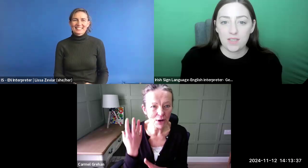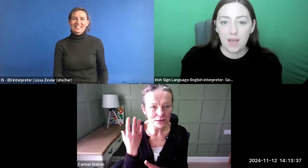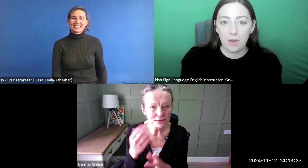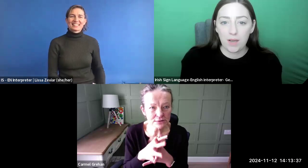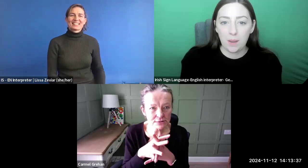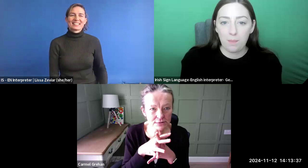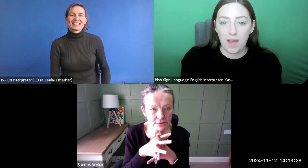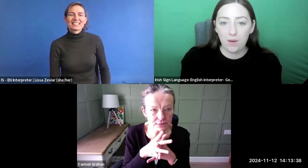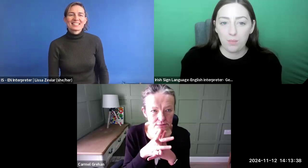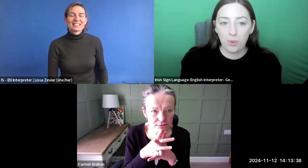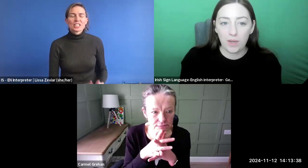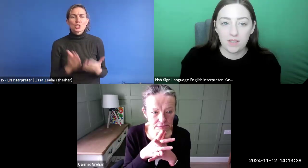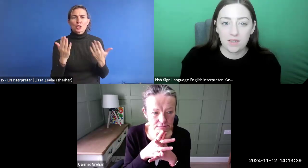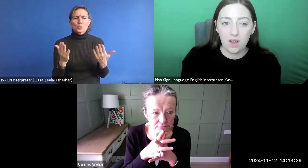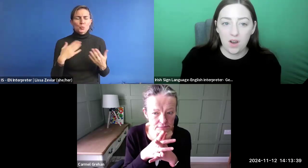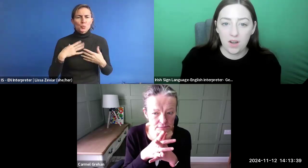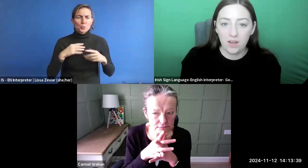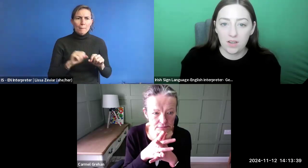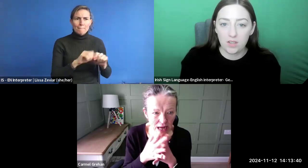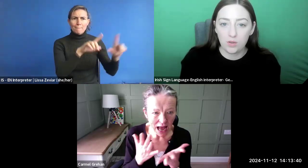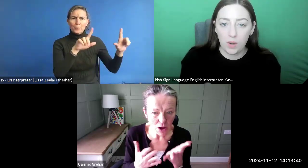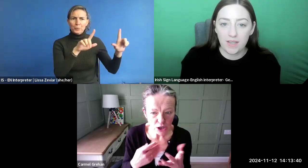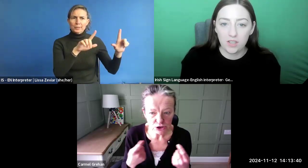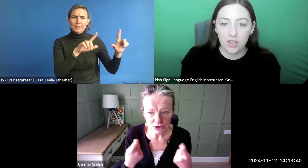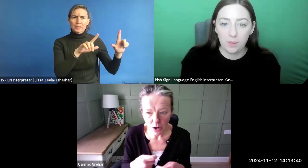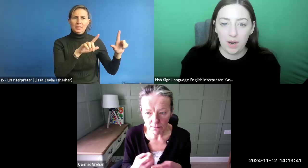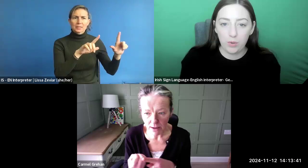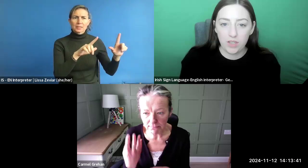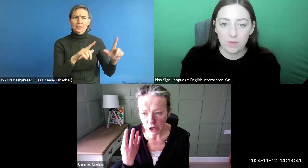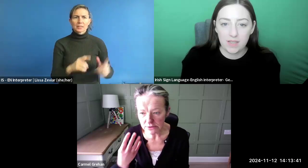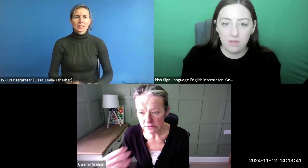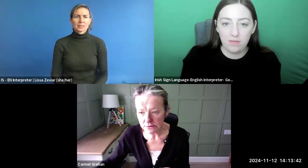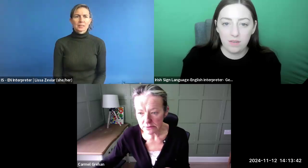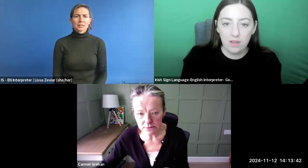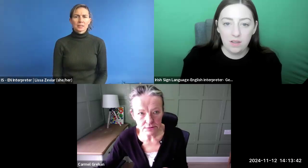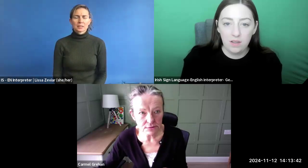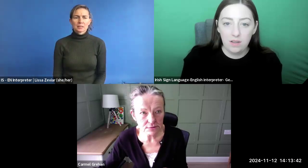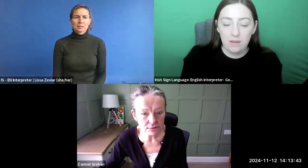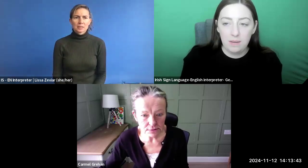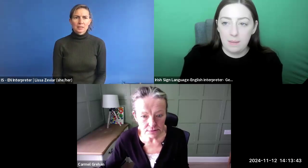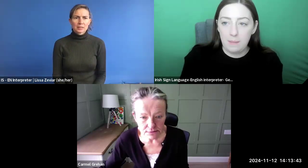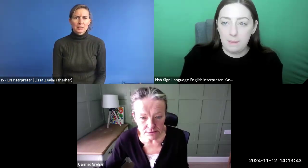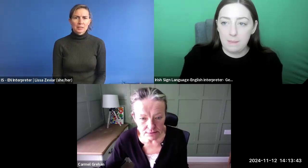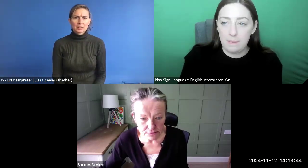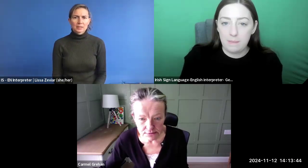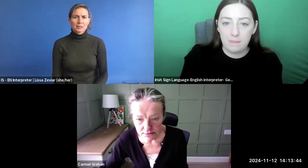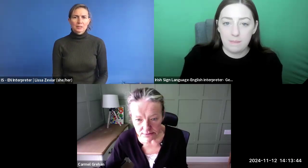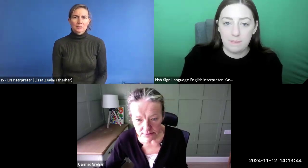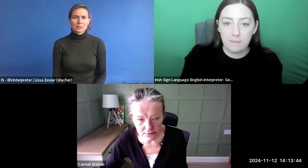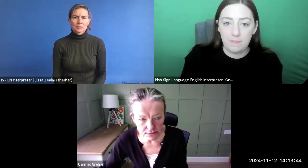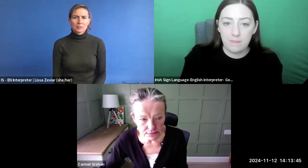I just need to get my PowerPoint on. I don't know, do I need to share the PowerPoint myself?